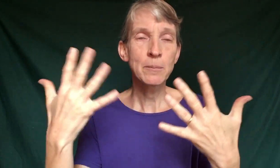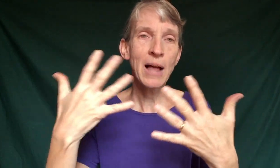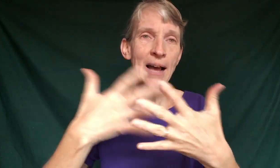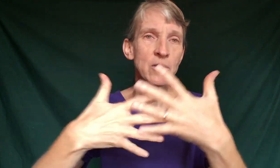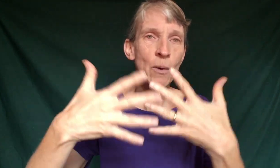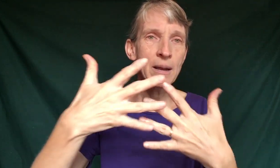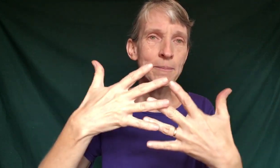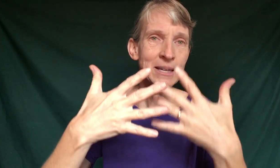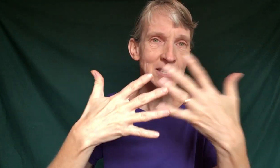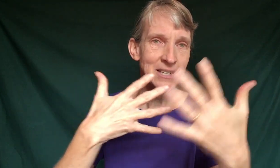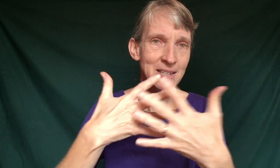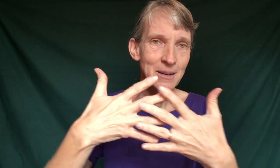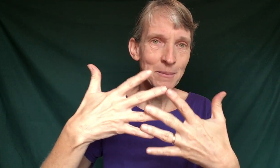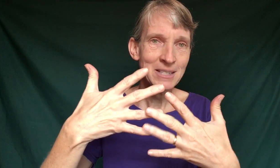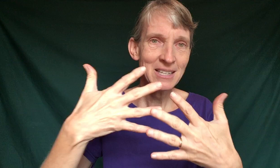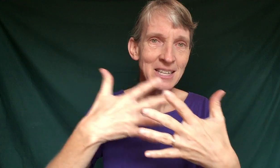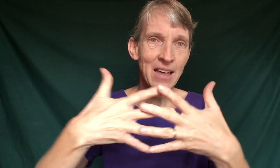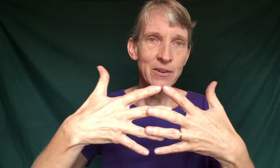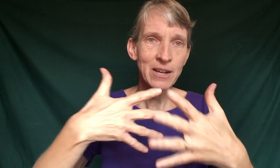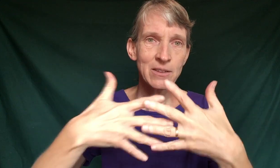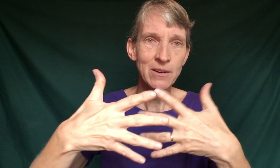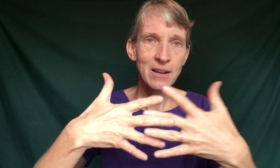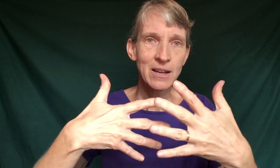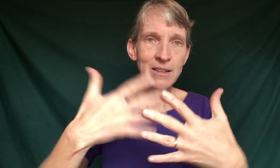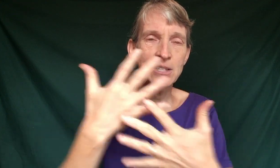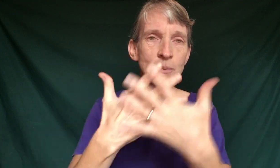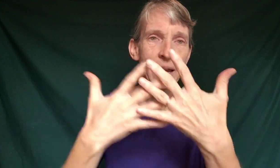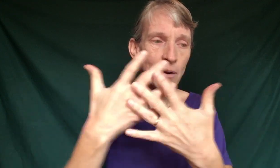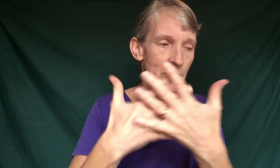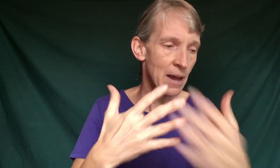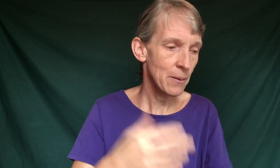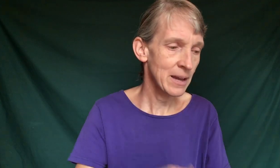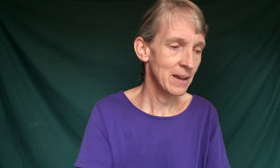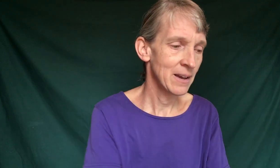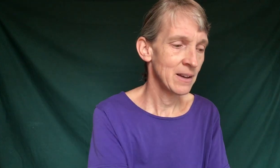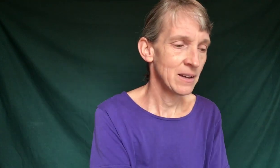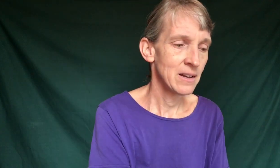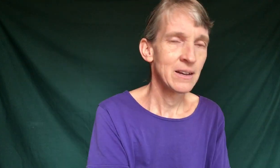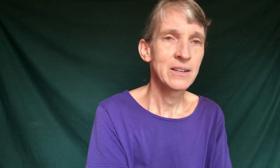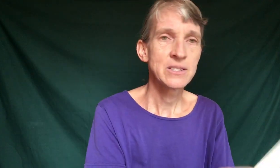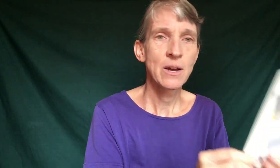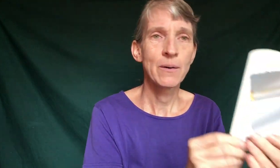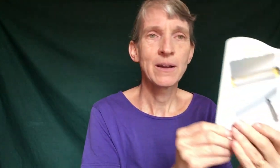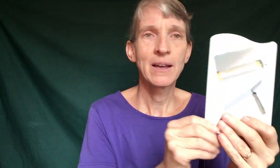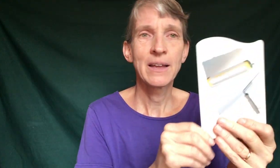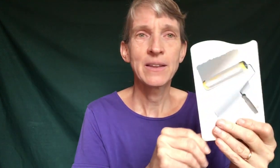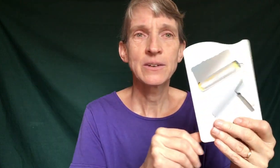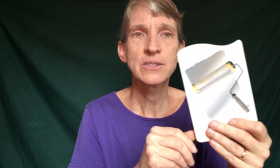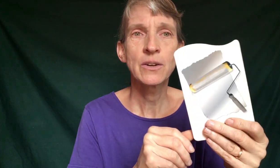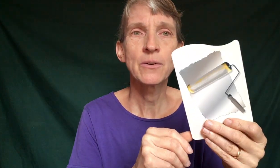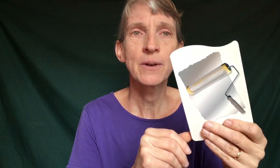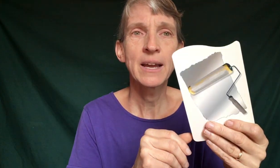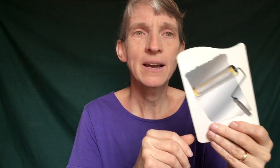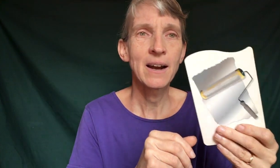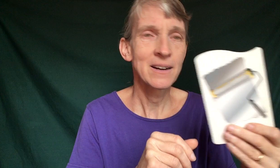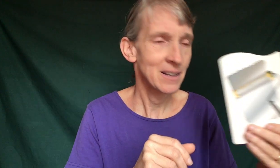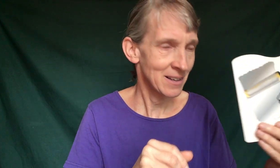black and the white mixing together, either this way or that way. So, and there's a gray card.